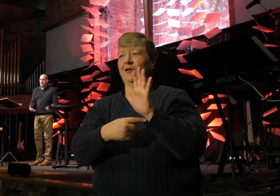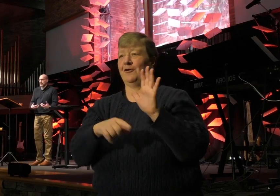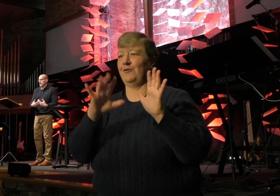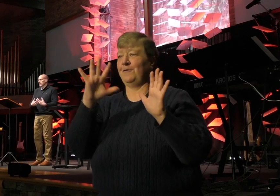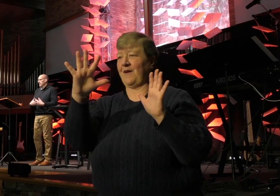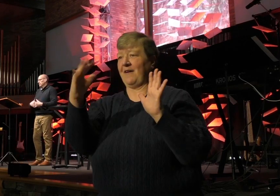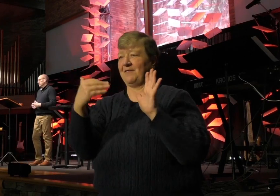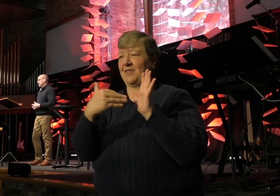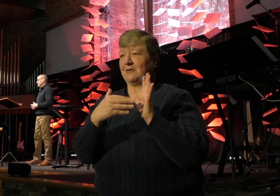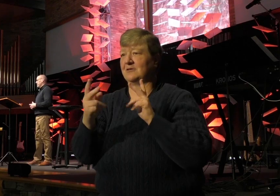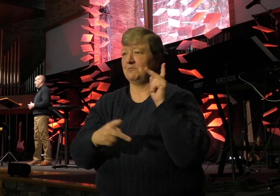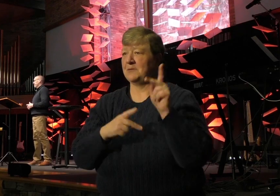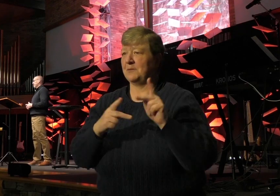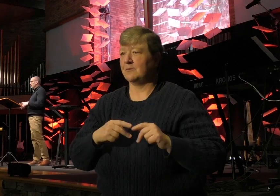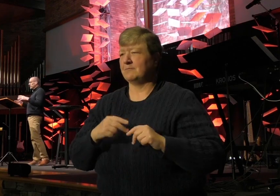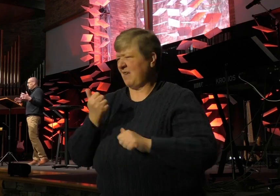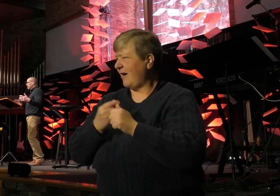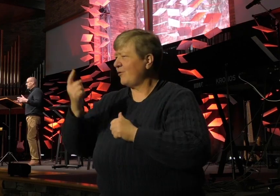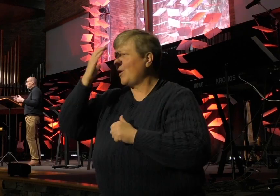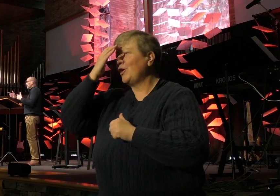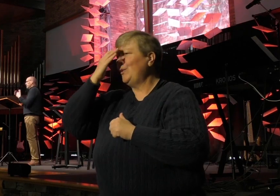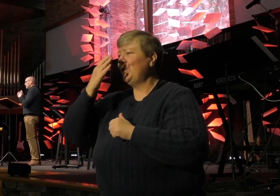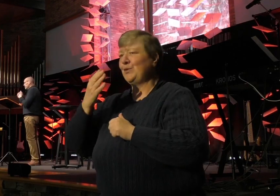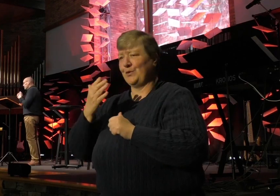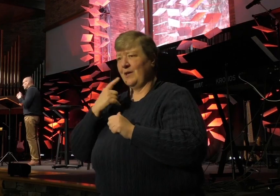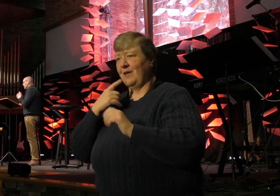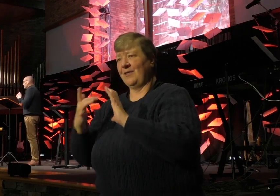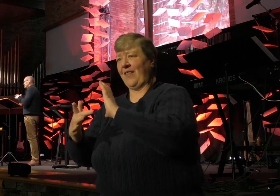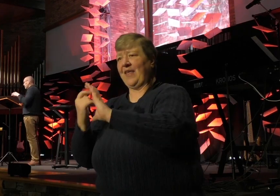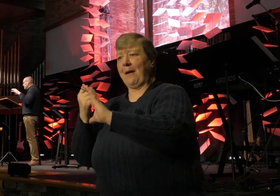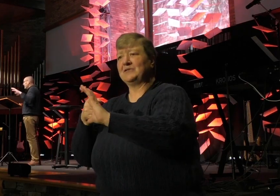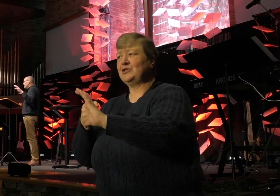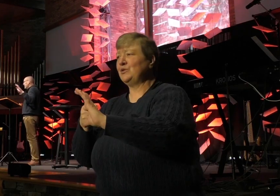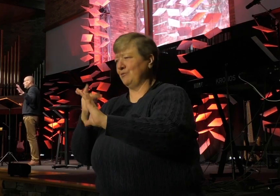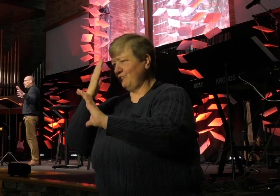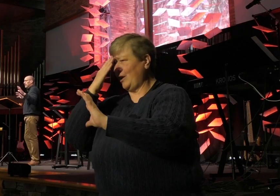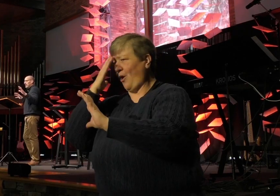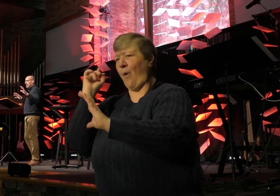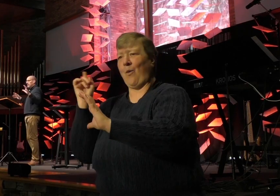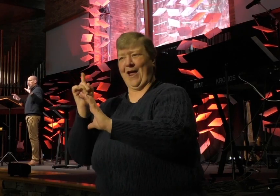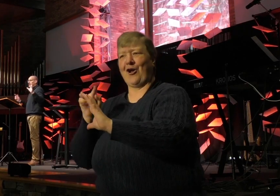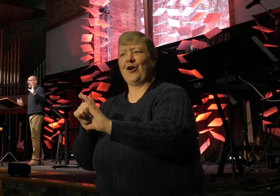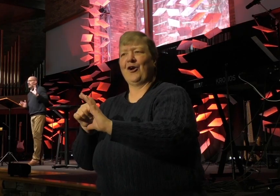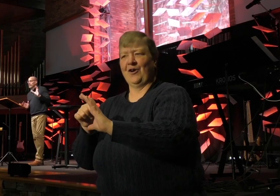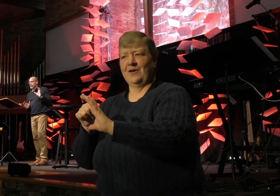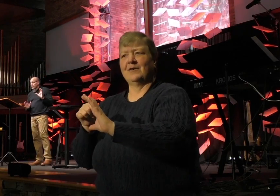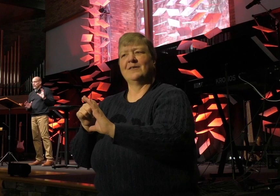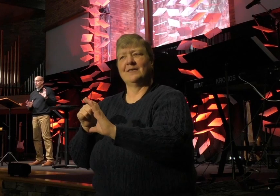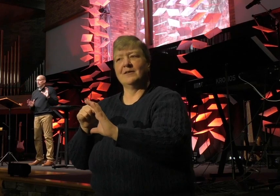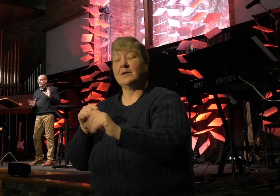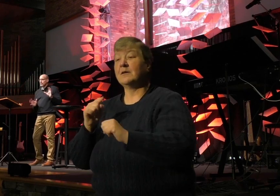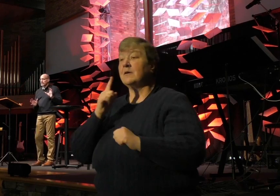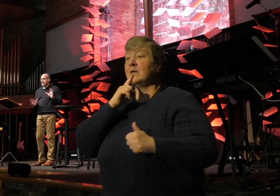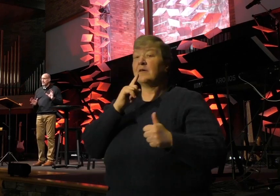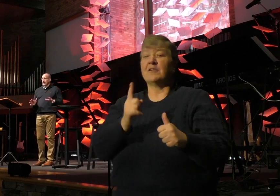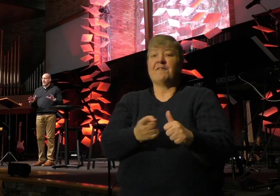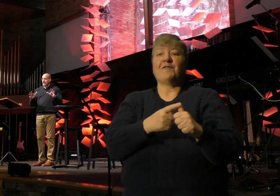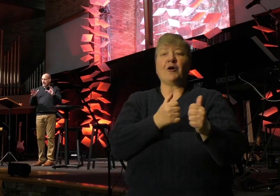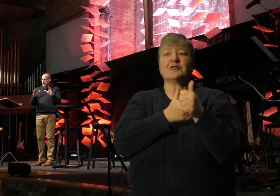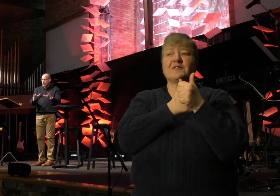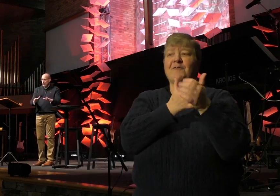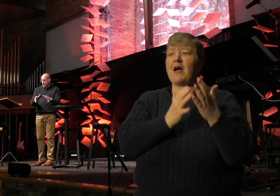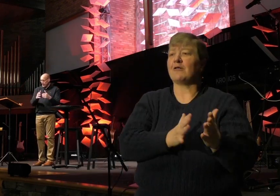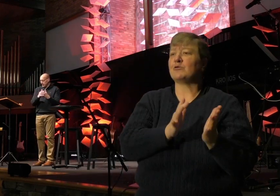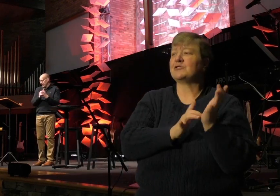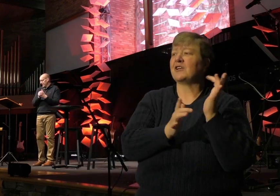was right outside of Jerusalem. Hundreds of people came. We know from the early church fathers that many, many more came because the first followers of Jesus,